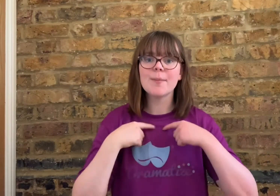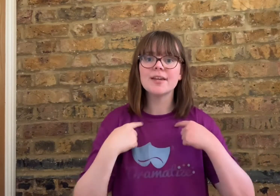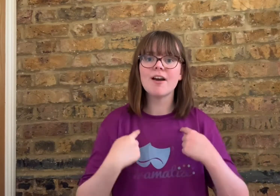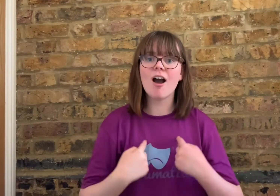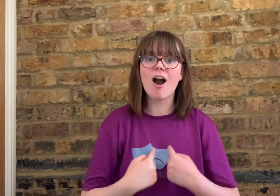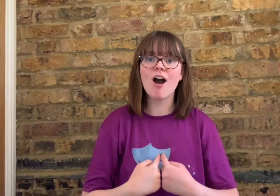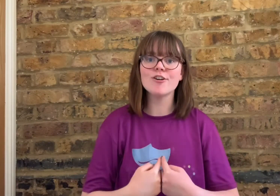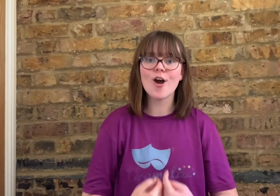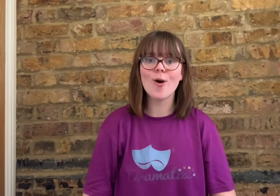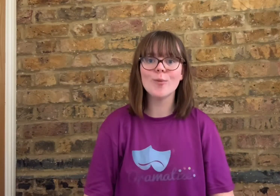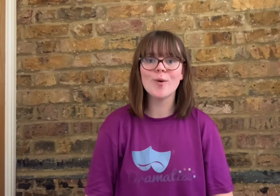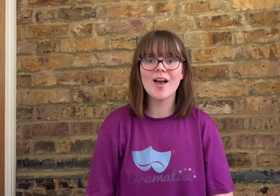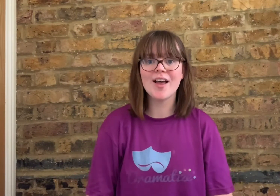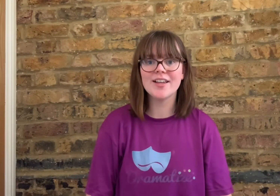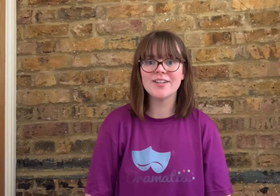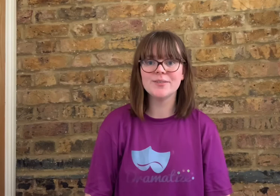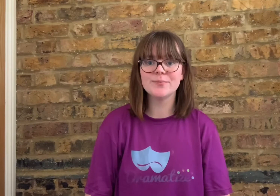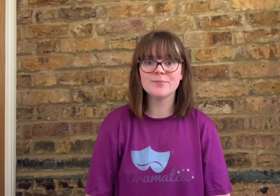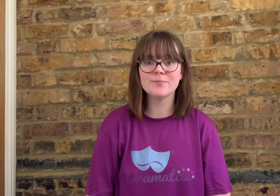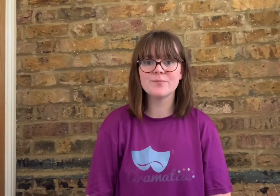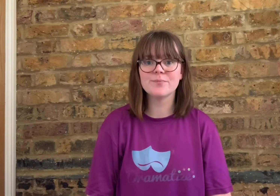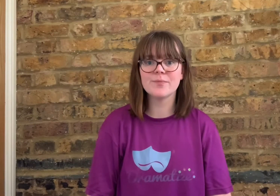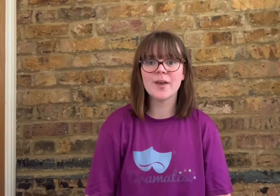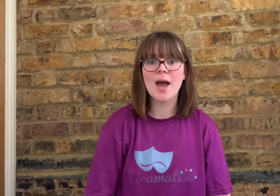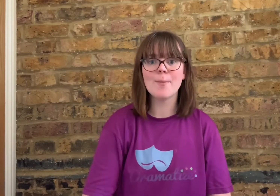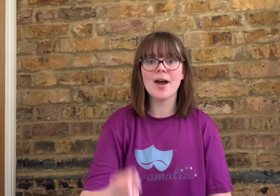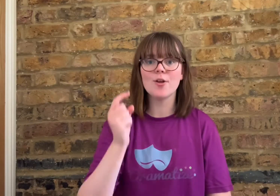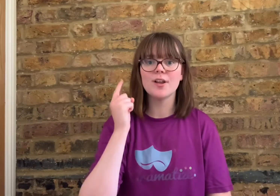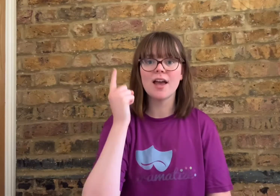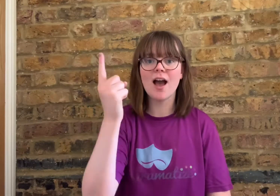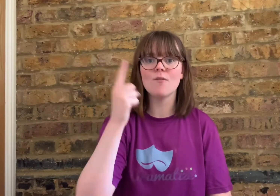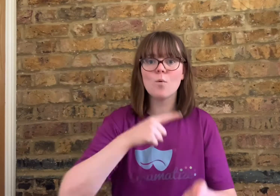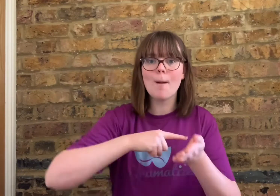a heart open. I might only have one